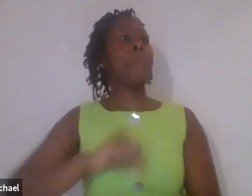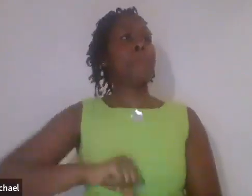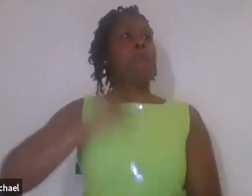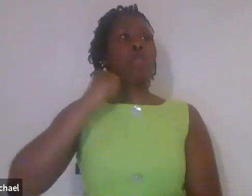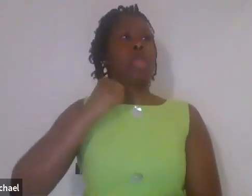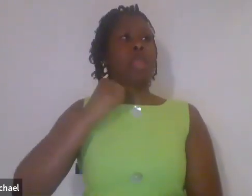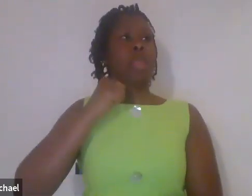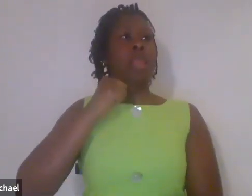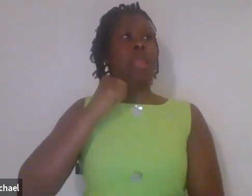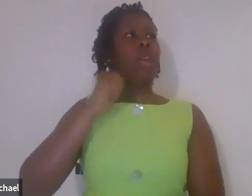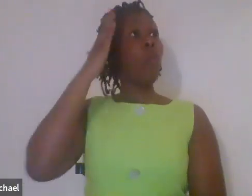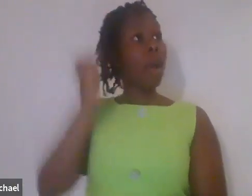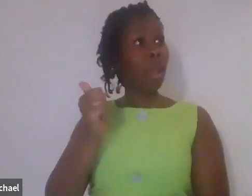But it makes me proud